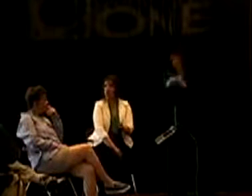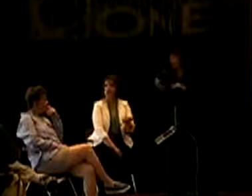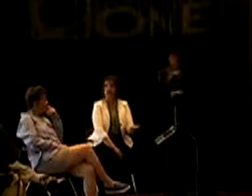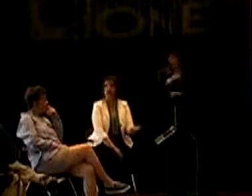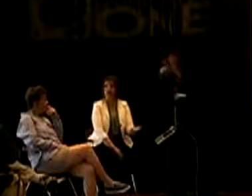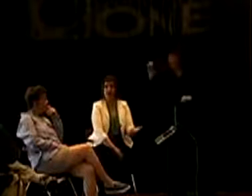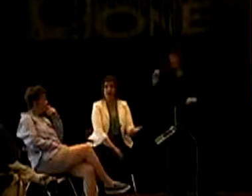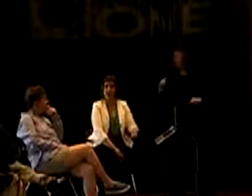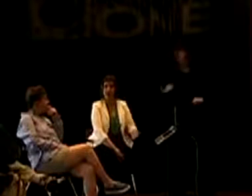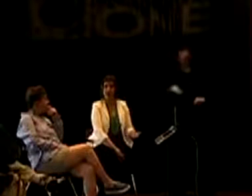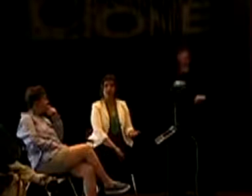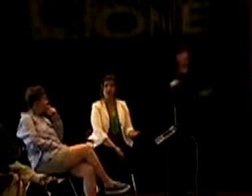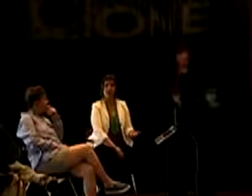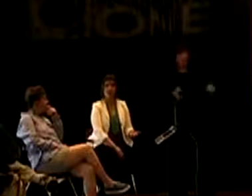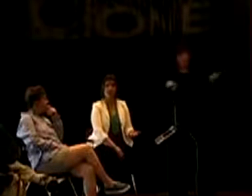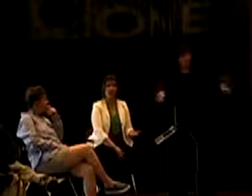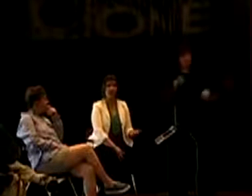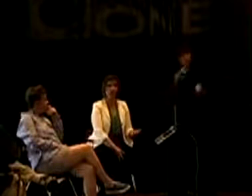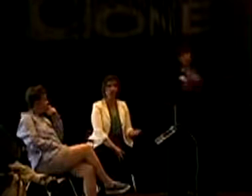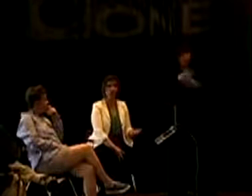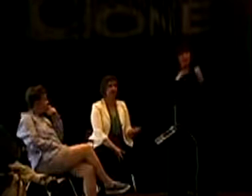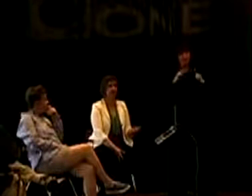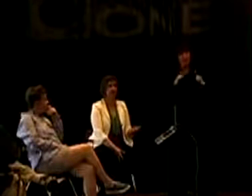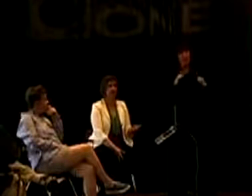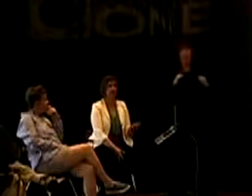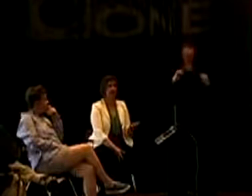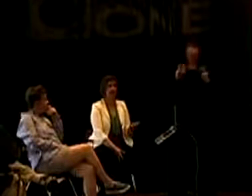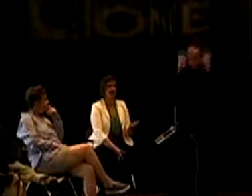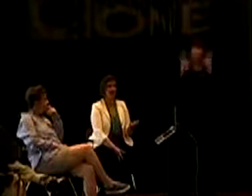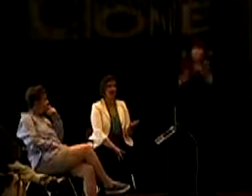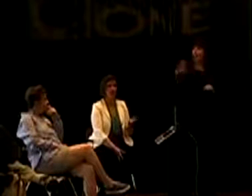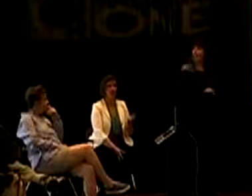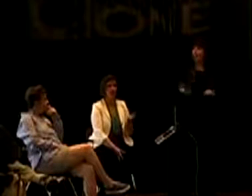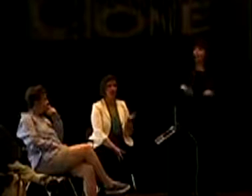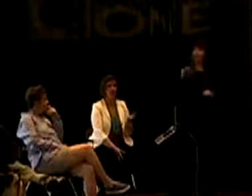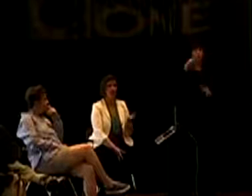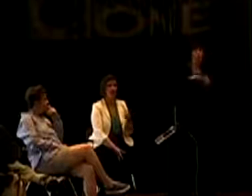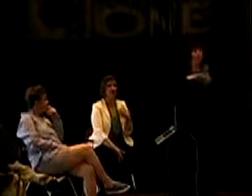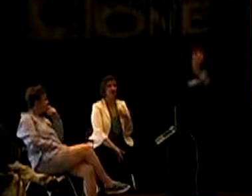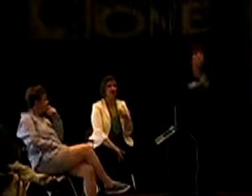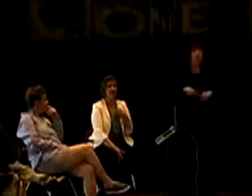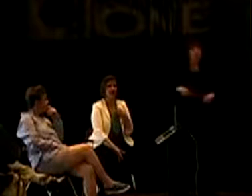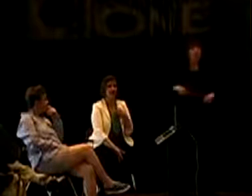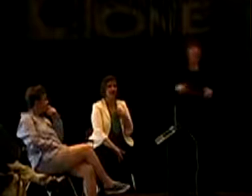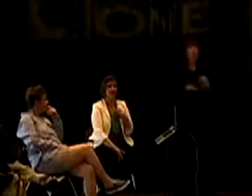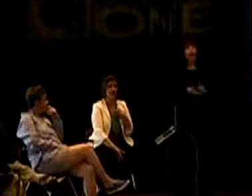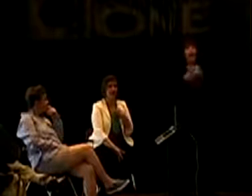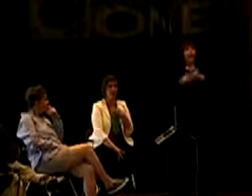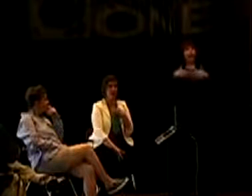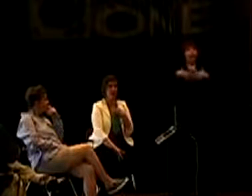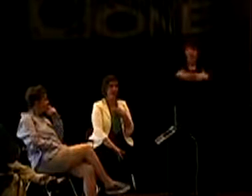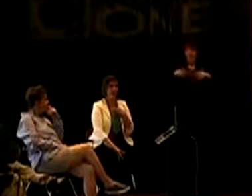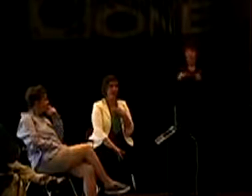know, why do a play like this, I actually think one of the greatest benefits is that it helps us as a theater